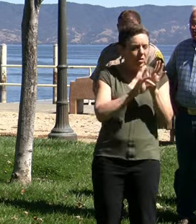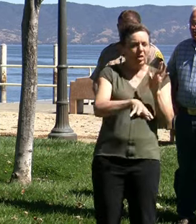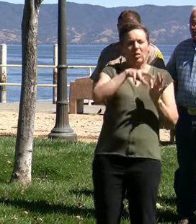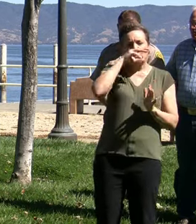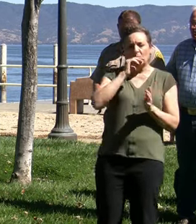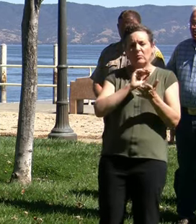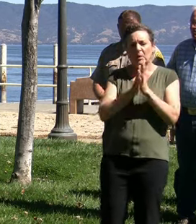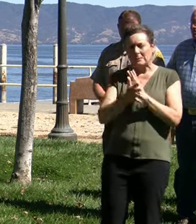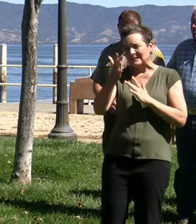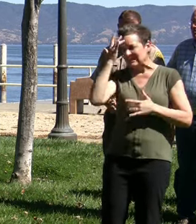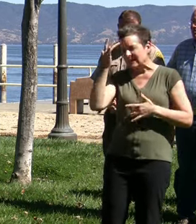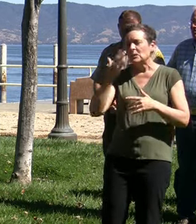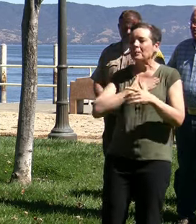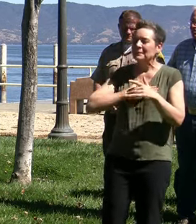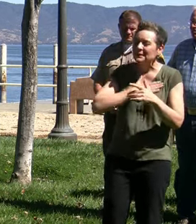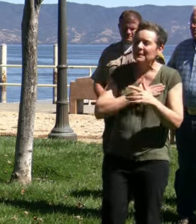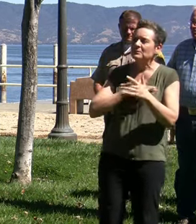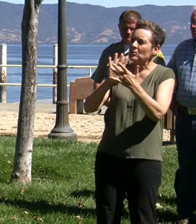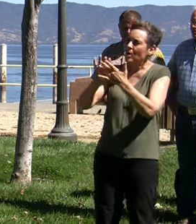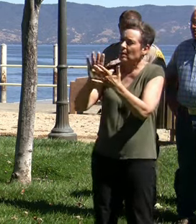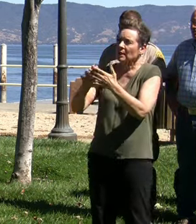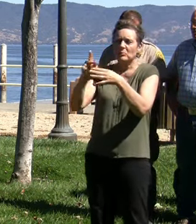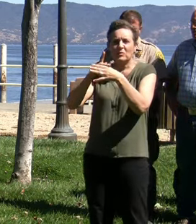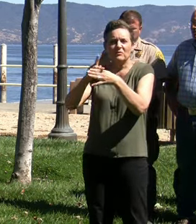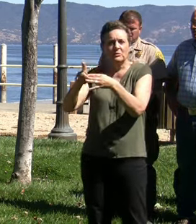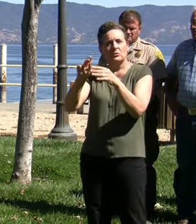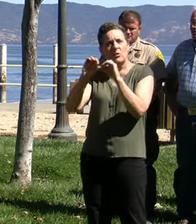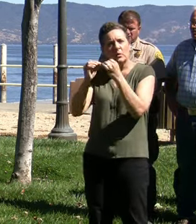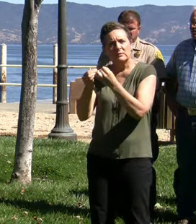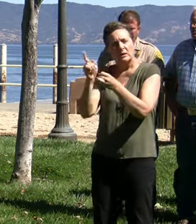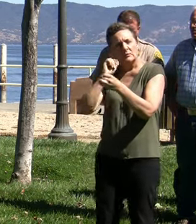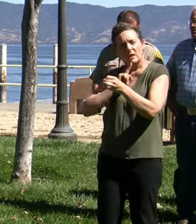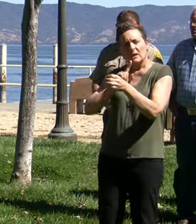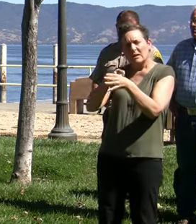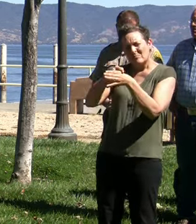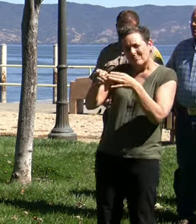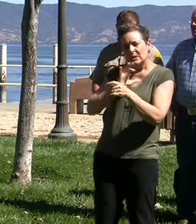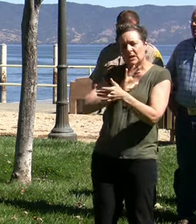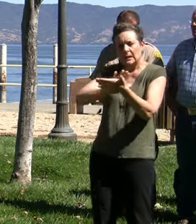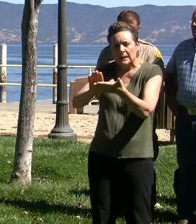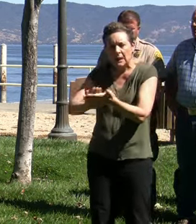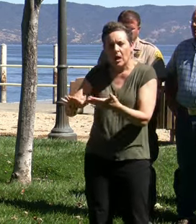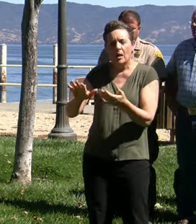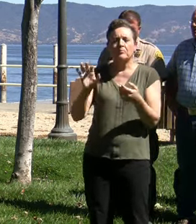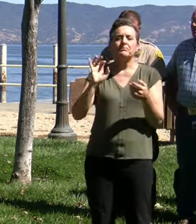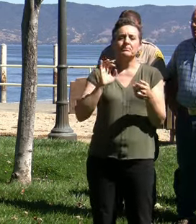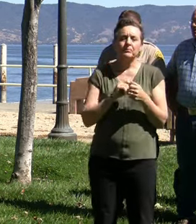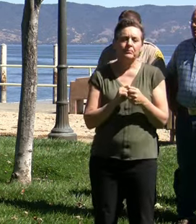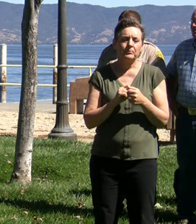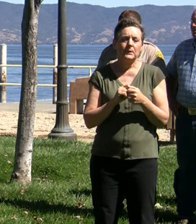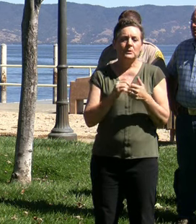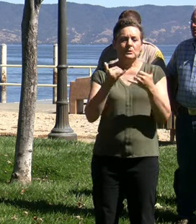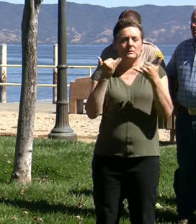the professional cleanup organizations that can assist them. Today, I renewed a proclamation of a local